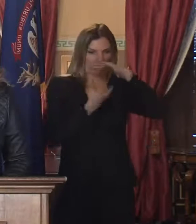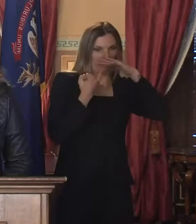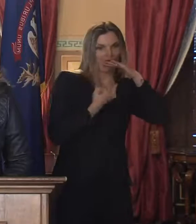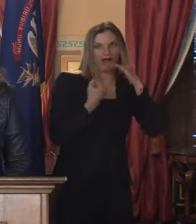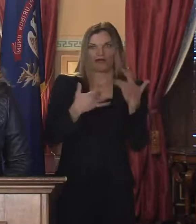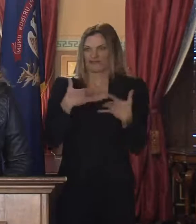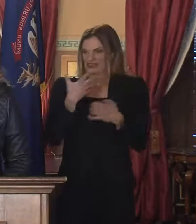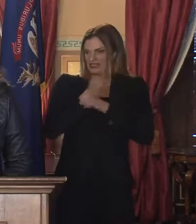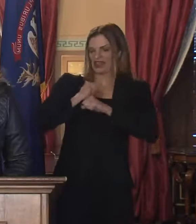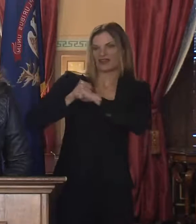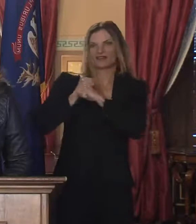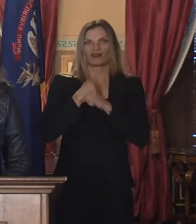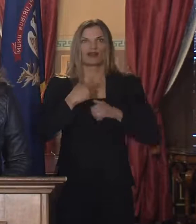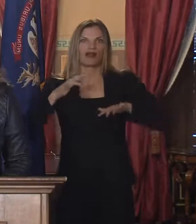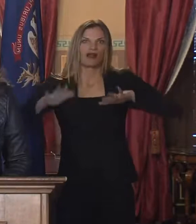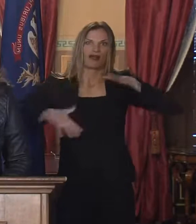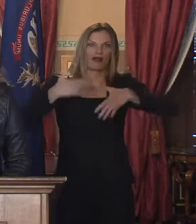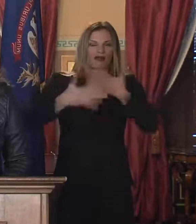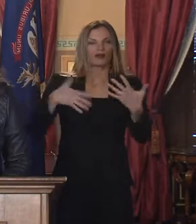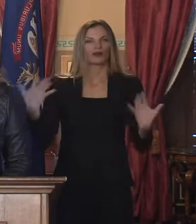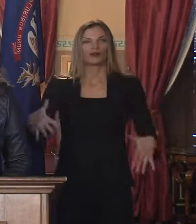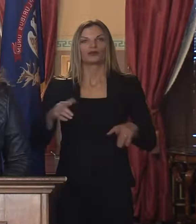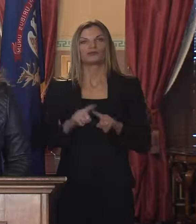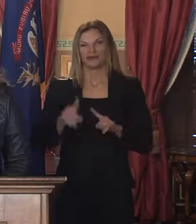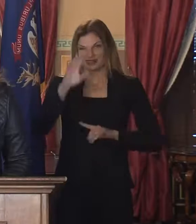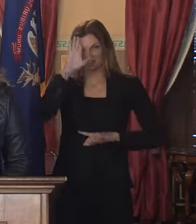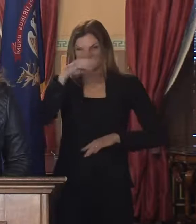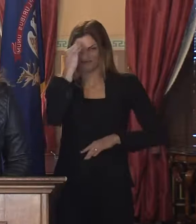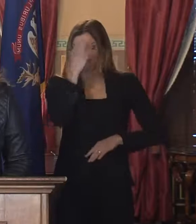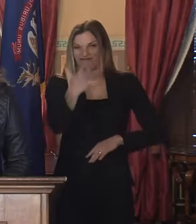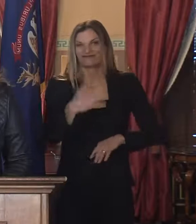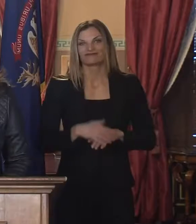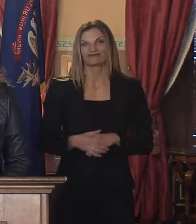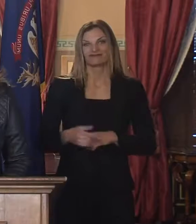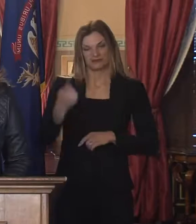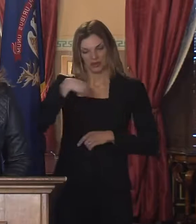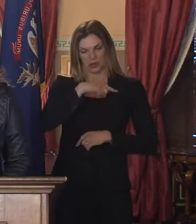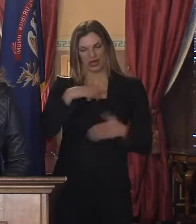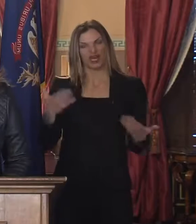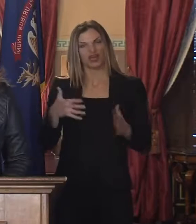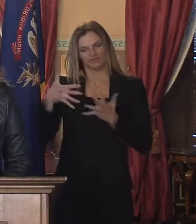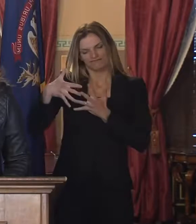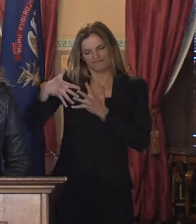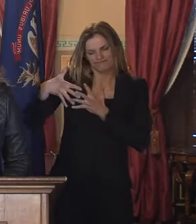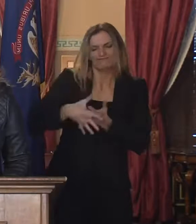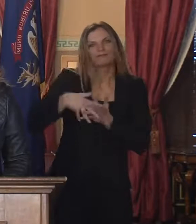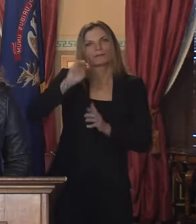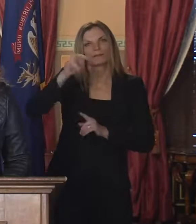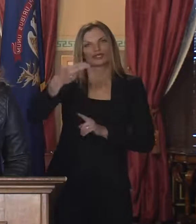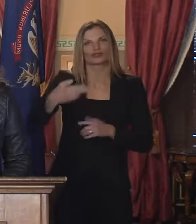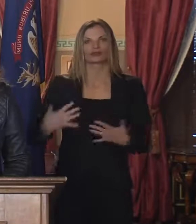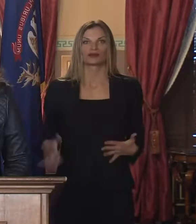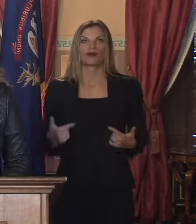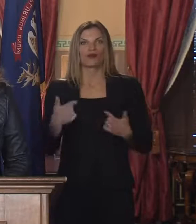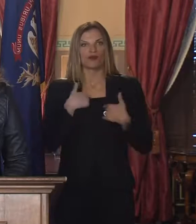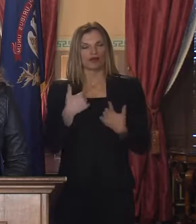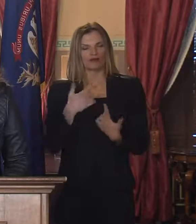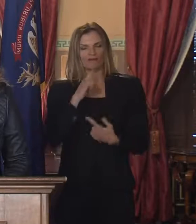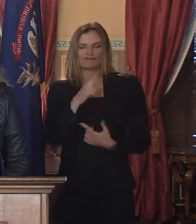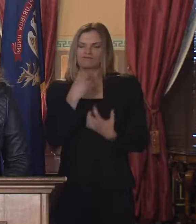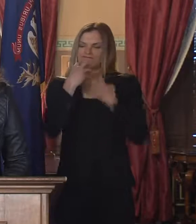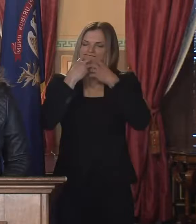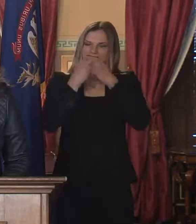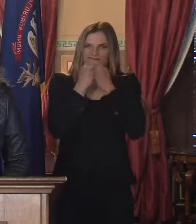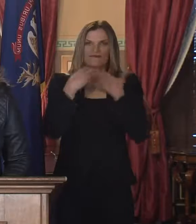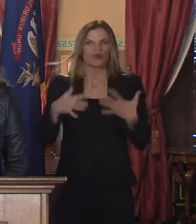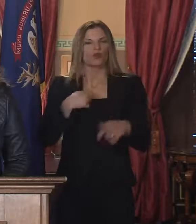over yet. But here's what I know. We're Michiganders. We have grit, we have heart, and we are